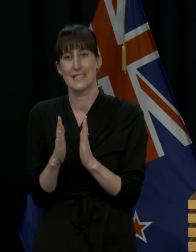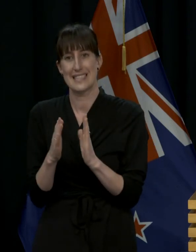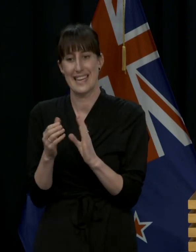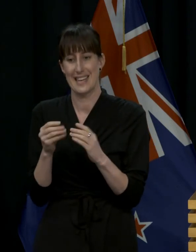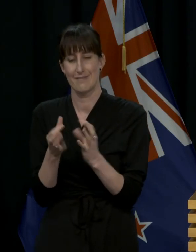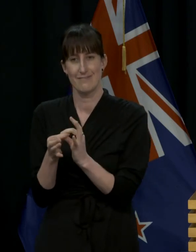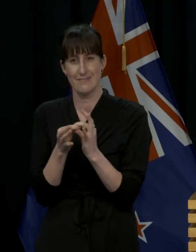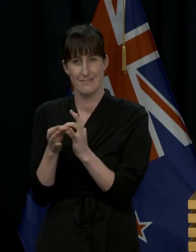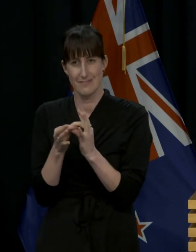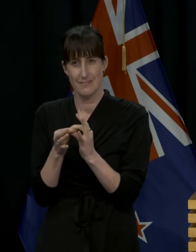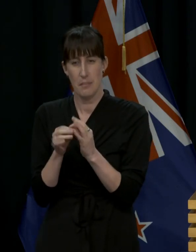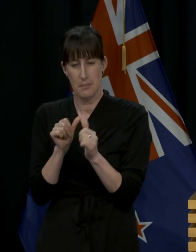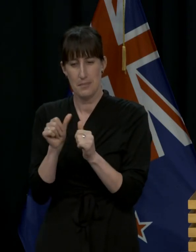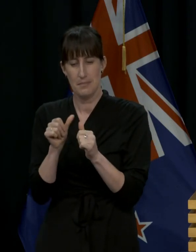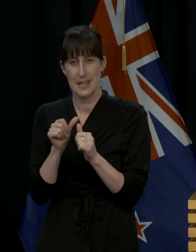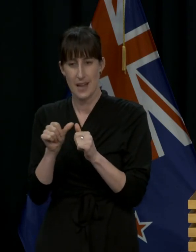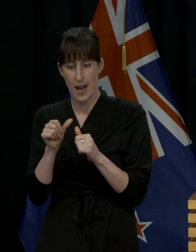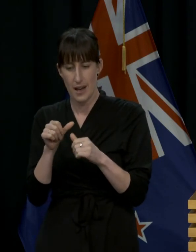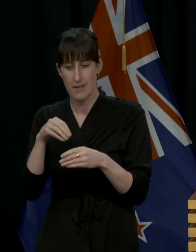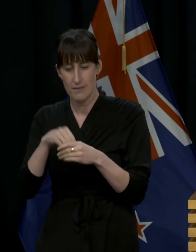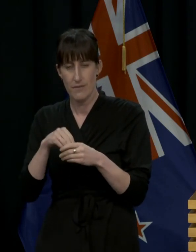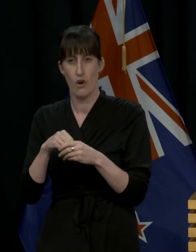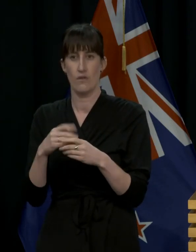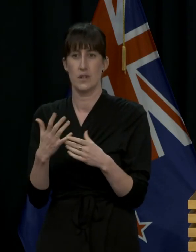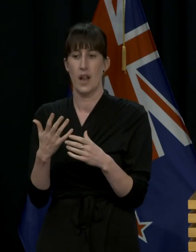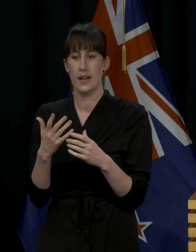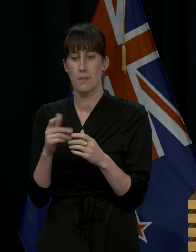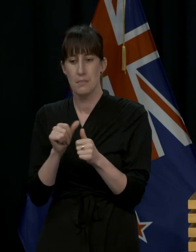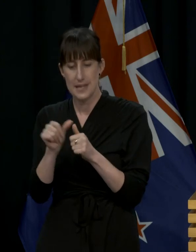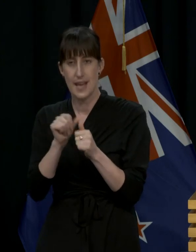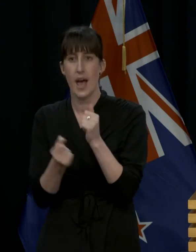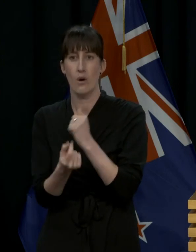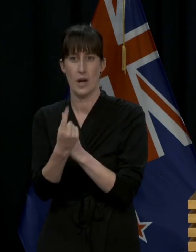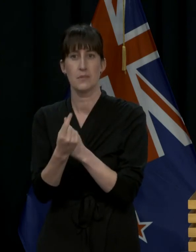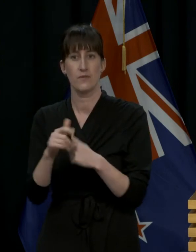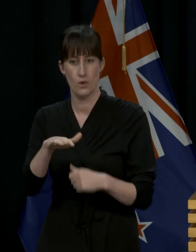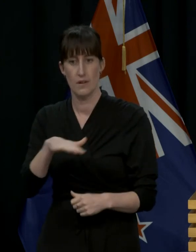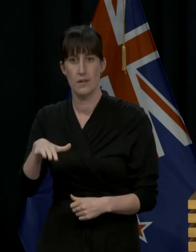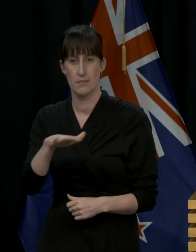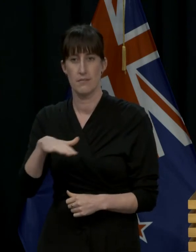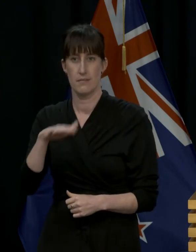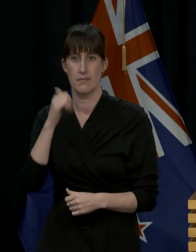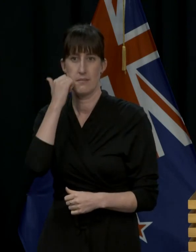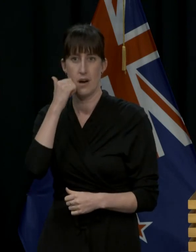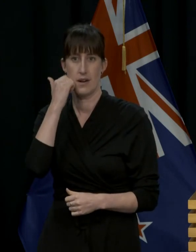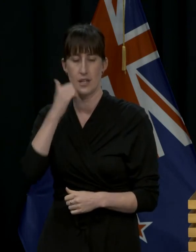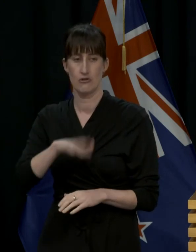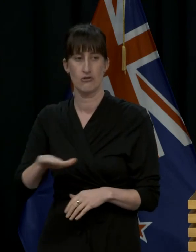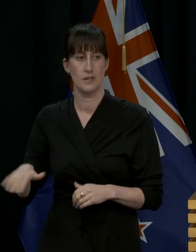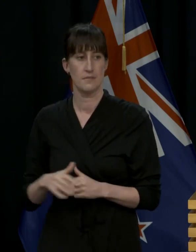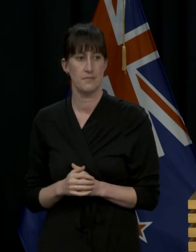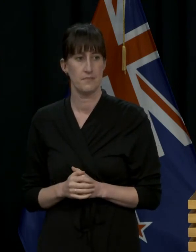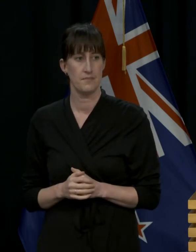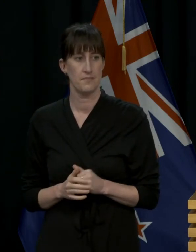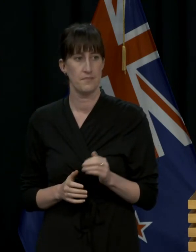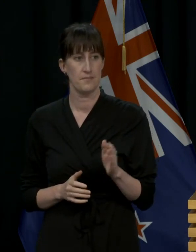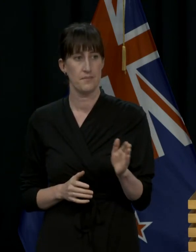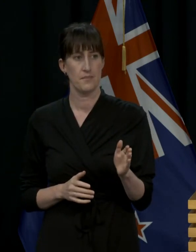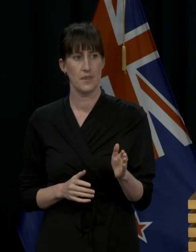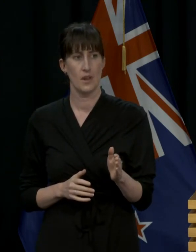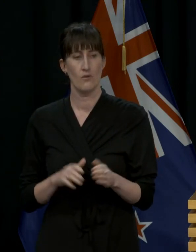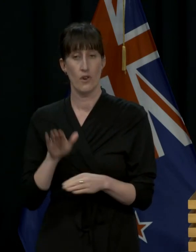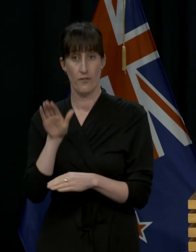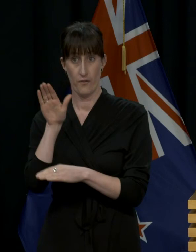so that we can see better outcomes for children, and that's what he's focused on. I'll come to you, Ben, and then back to you, Toba. On foreign affairs, how do you expect